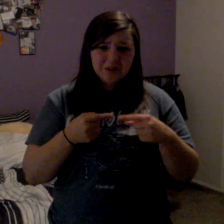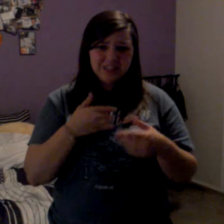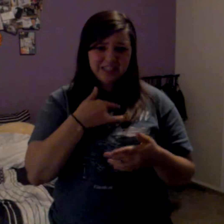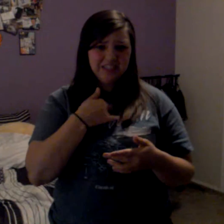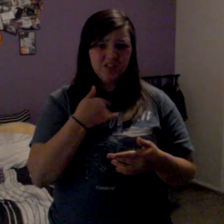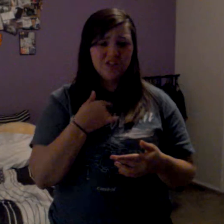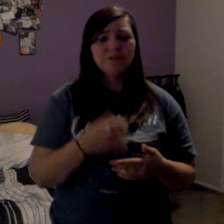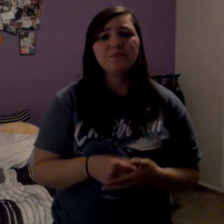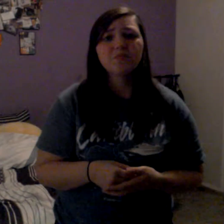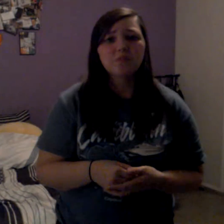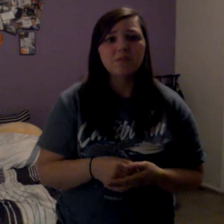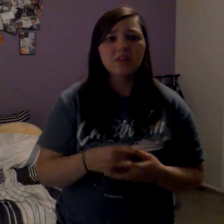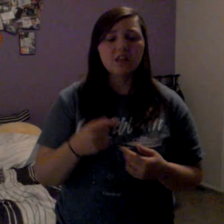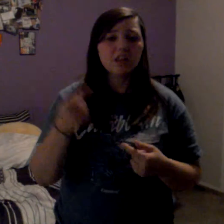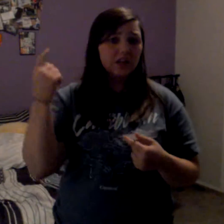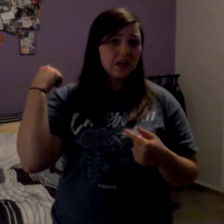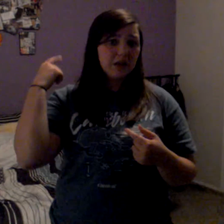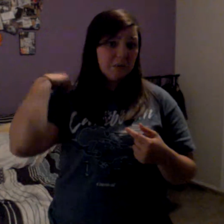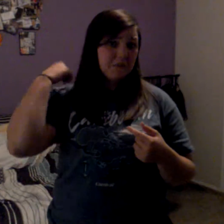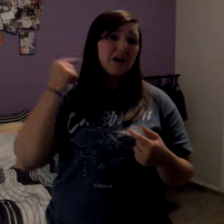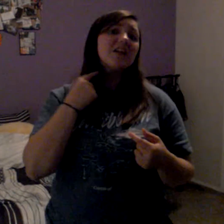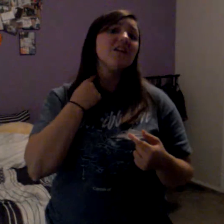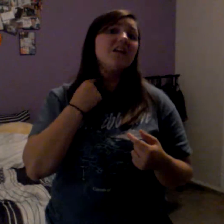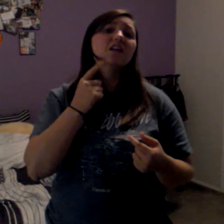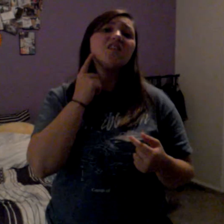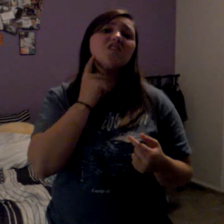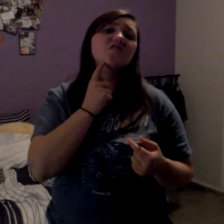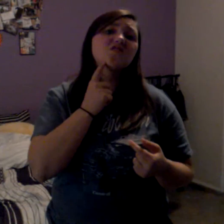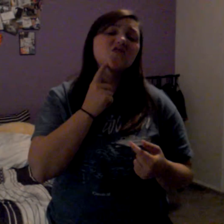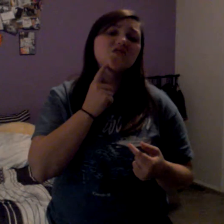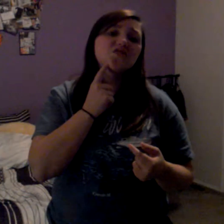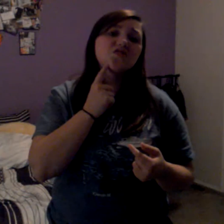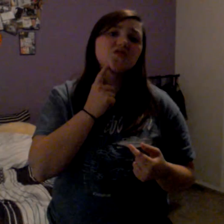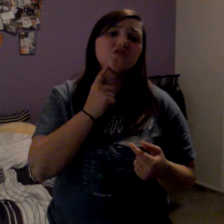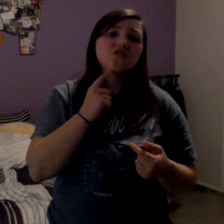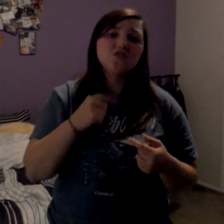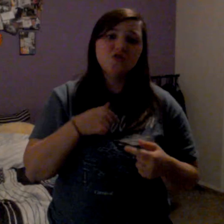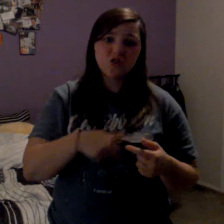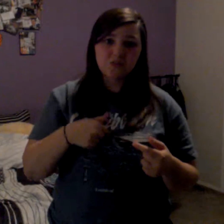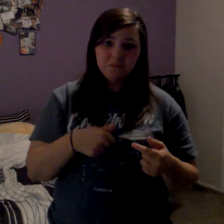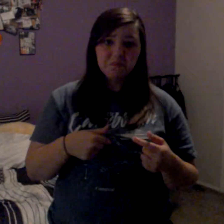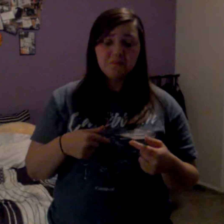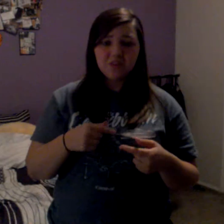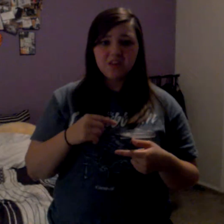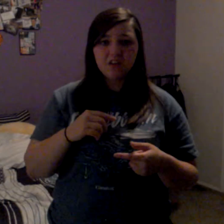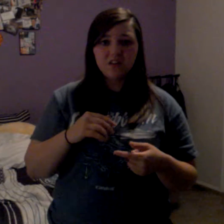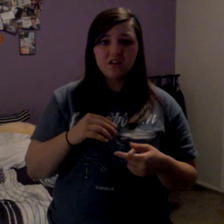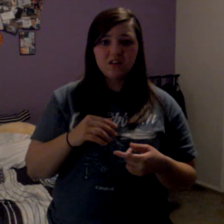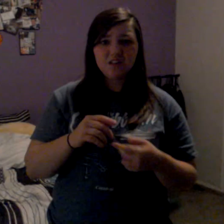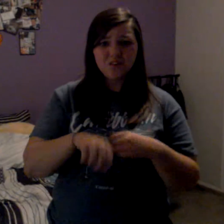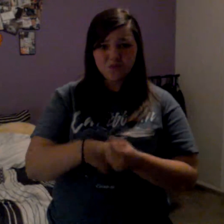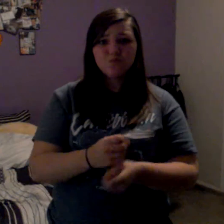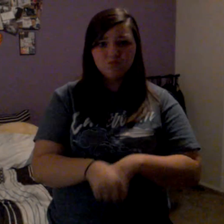along with his back, neck, and jaw. His stomach might even be bothering him. In